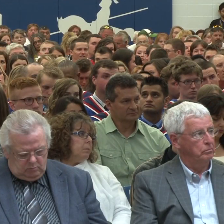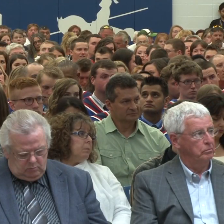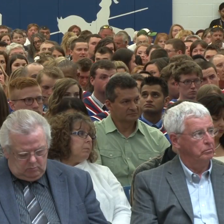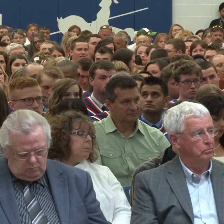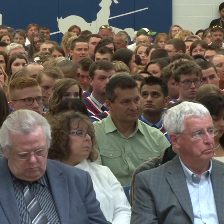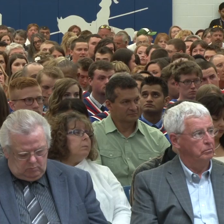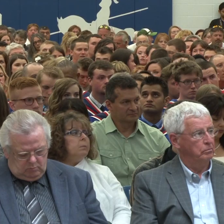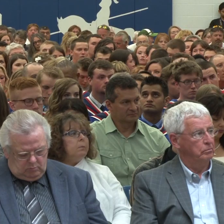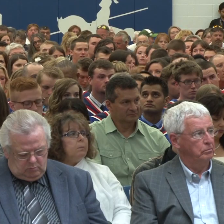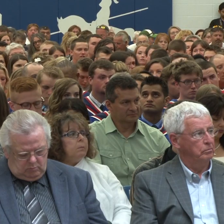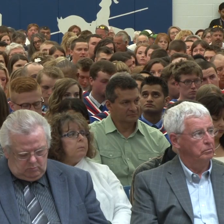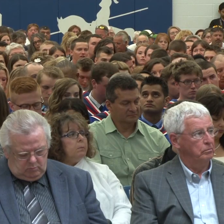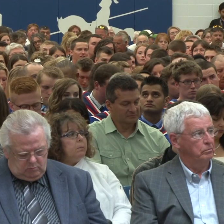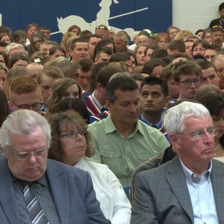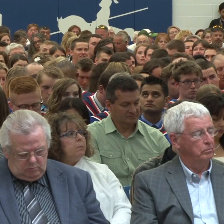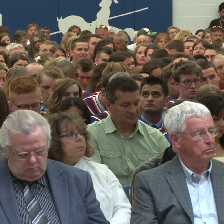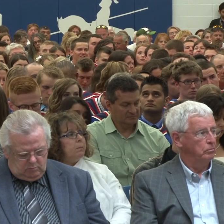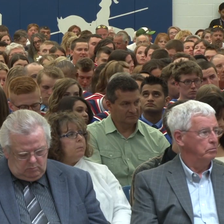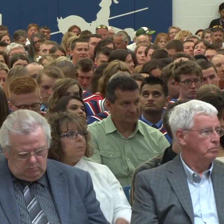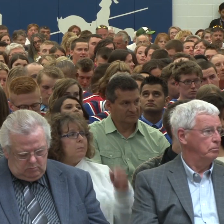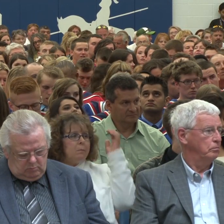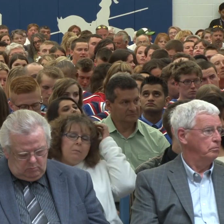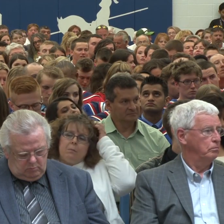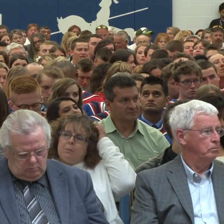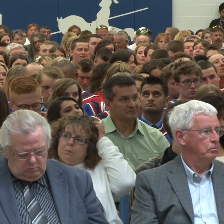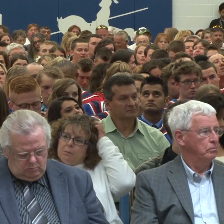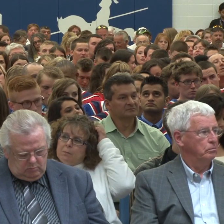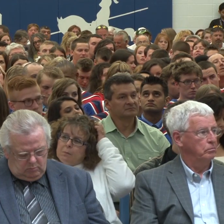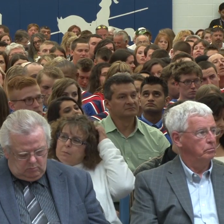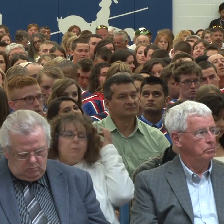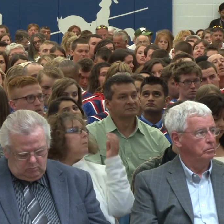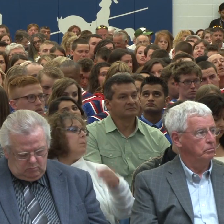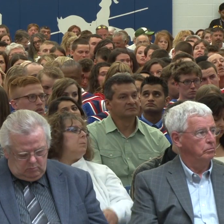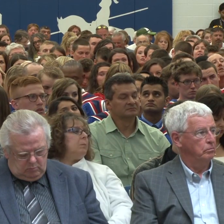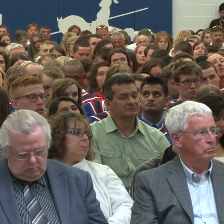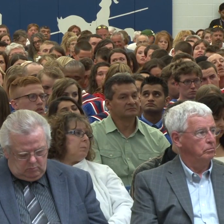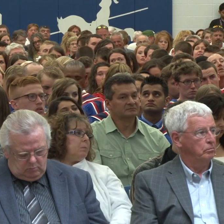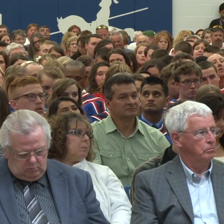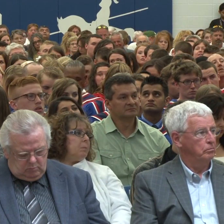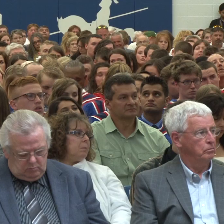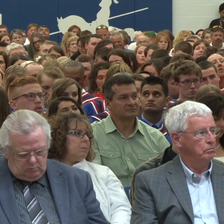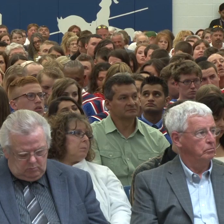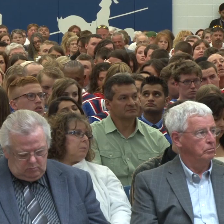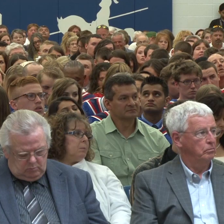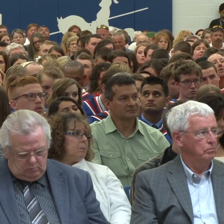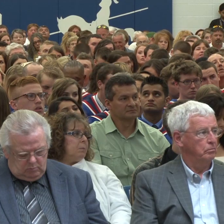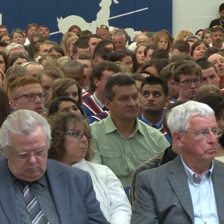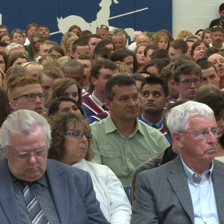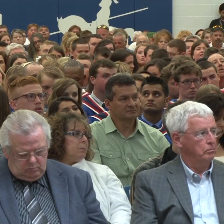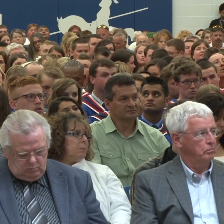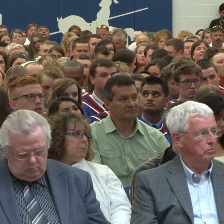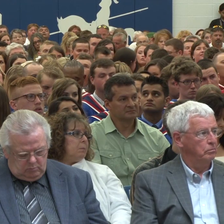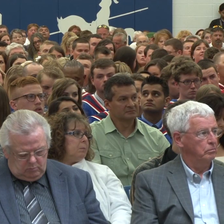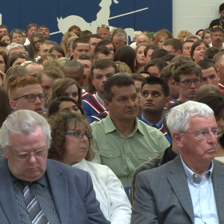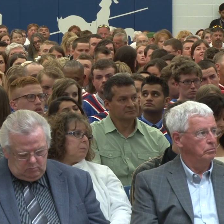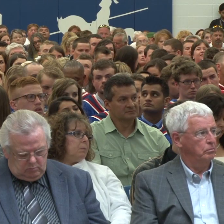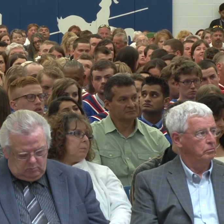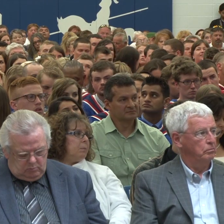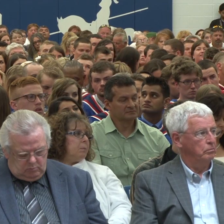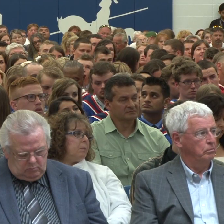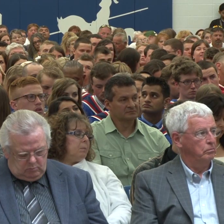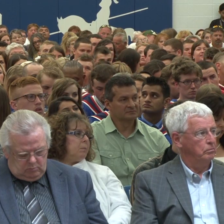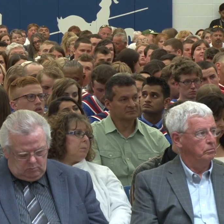and Northern Affairs, the first Caucasian to lead the Race Relations Directorate, the first to occupy